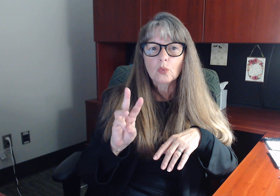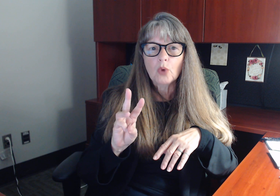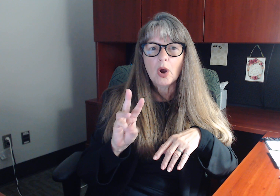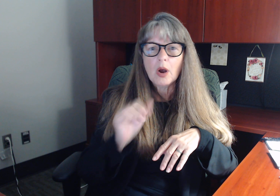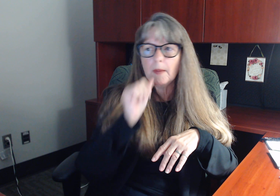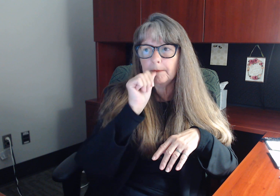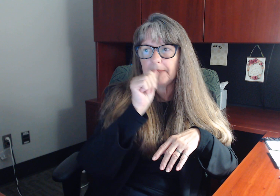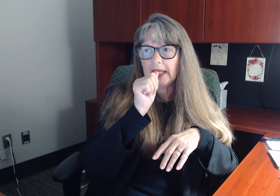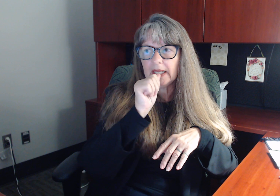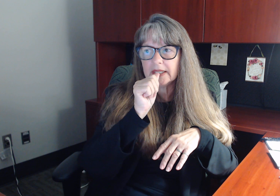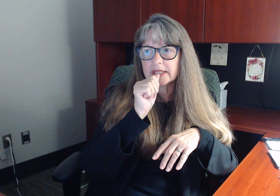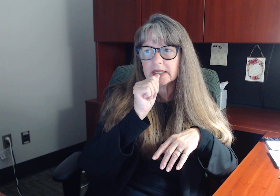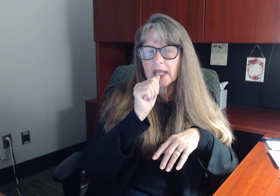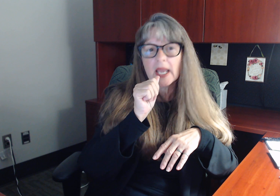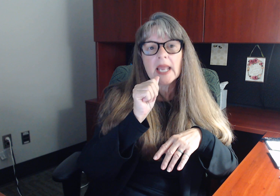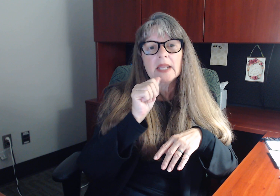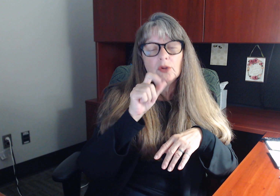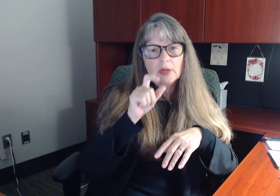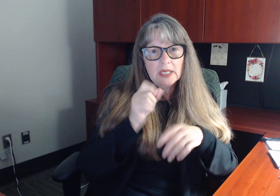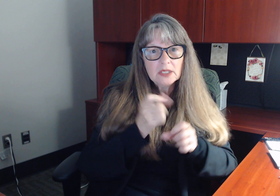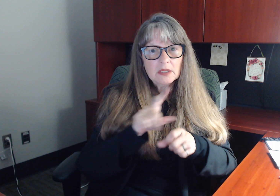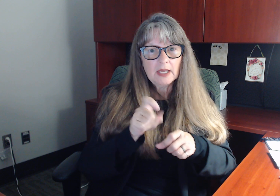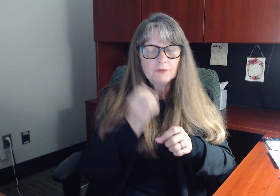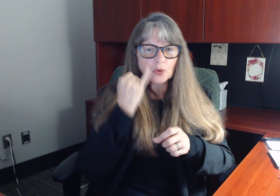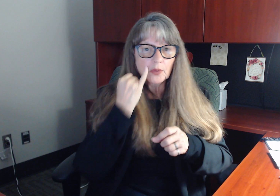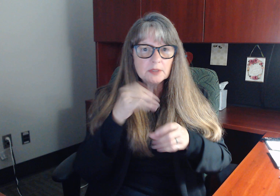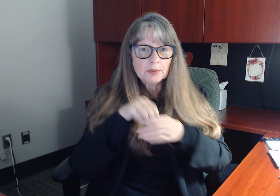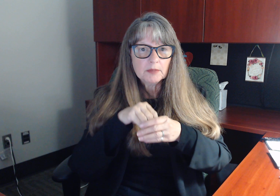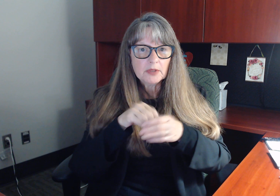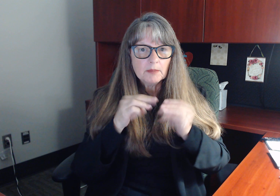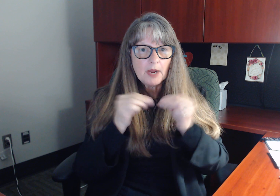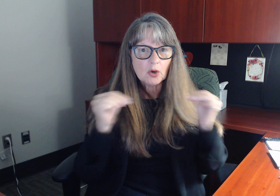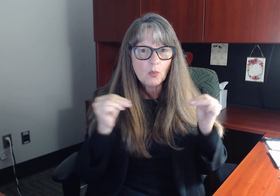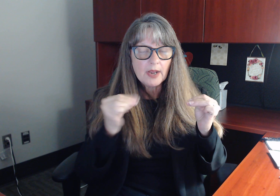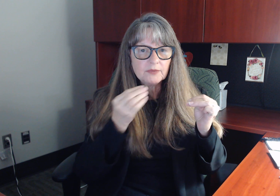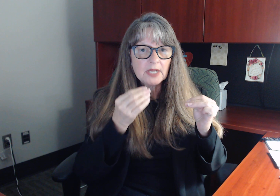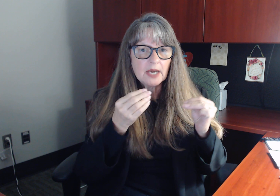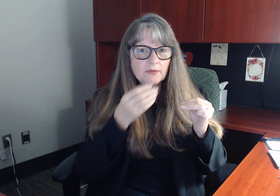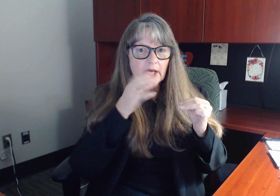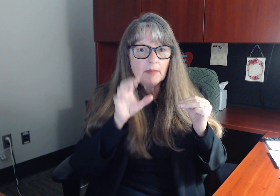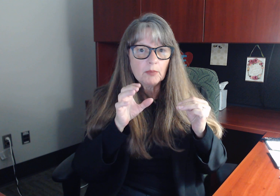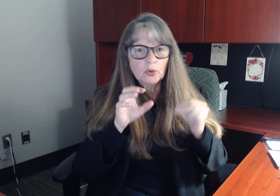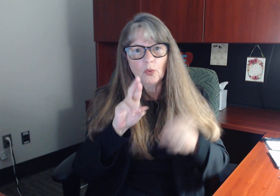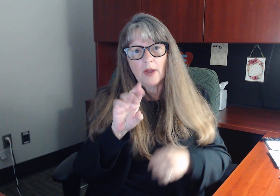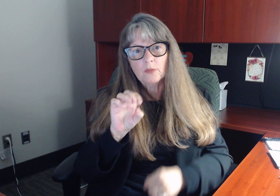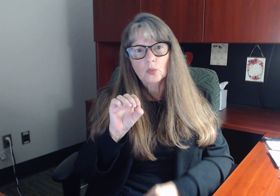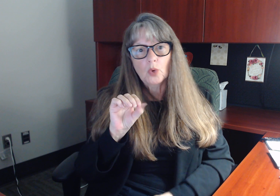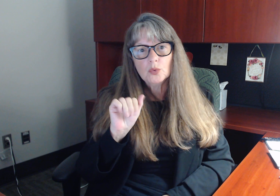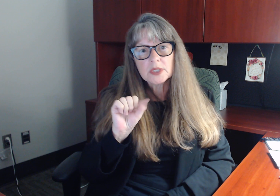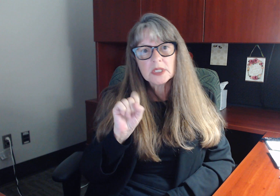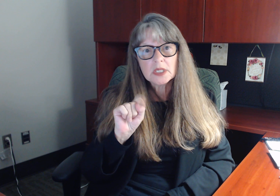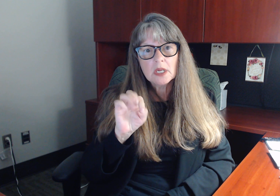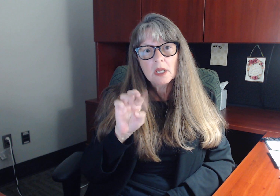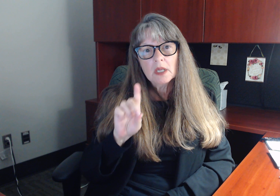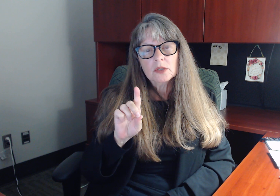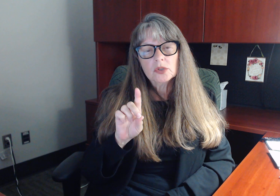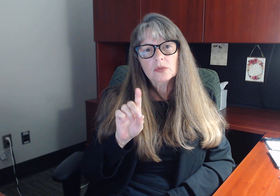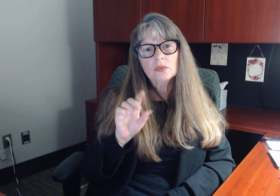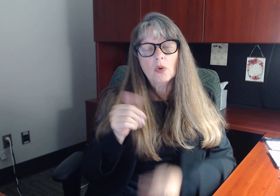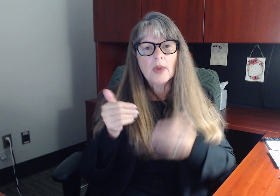raw peanuts, you need to, if you're going to put them in the microwave to kind of heat them up, or, you know, have roasted, to go